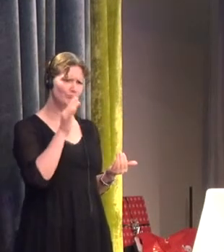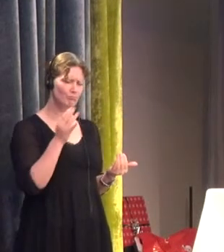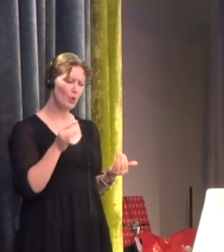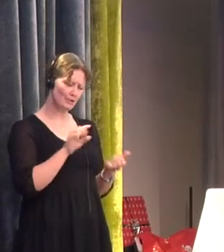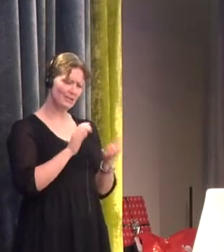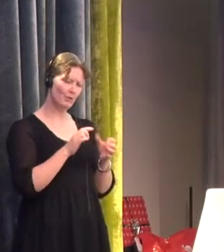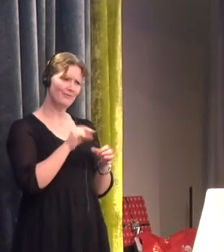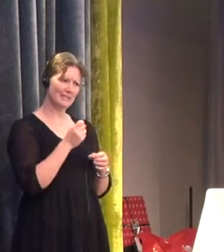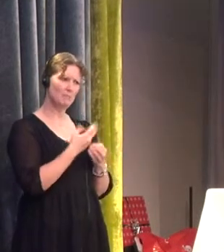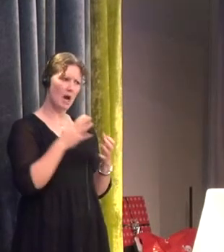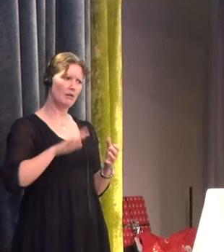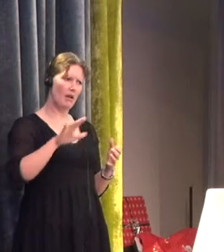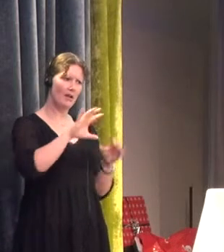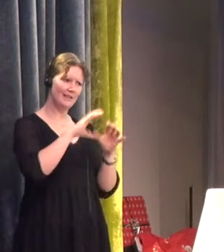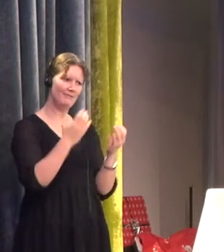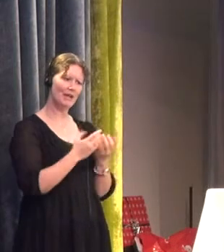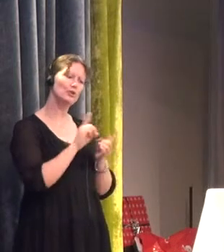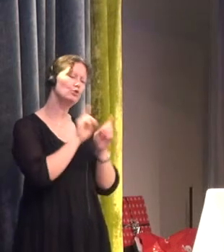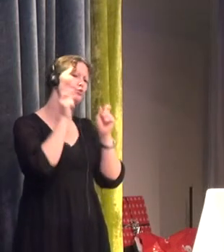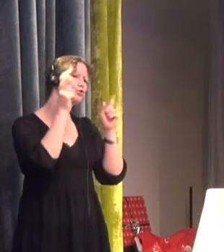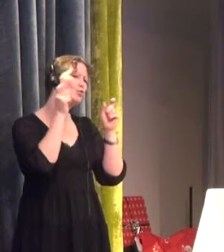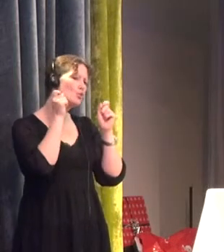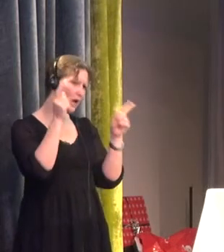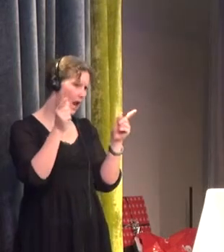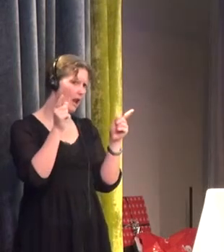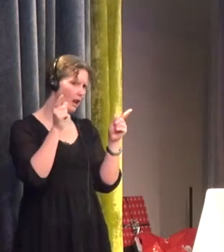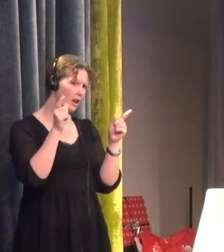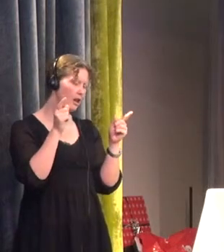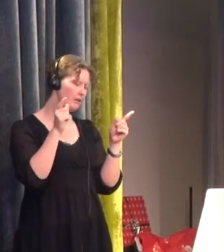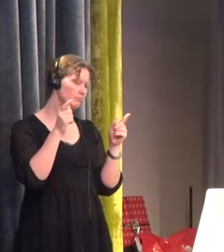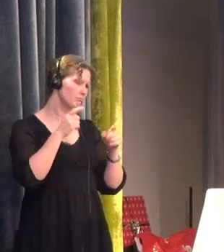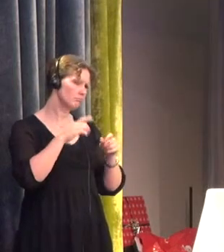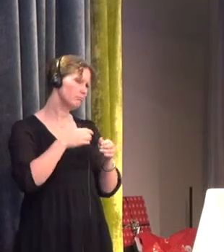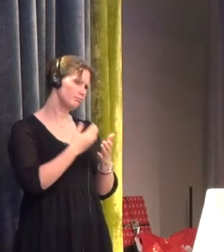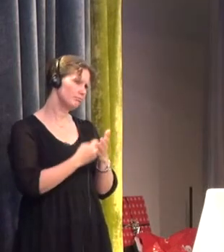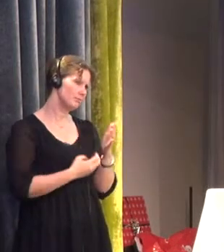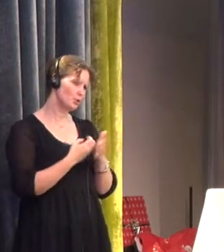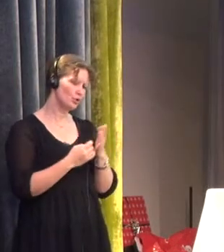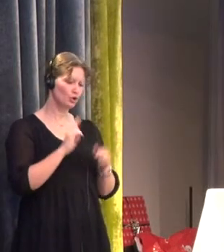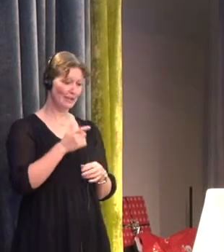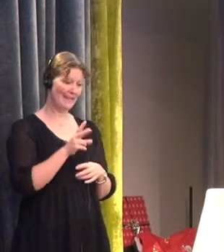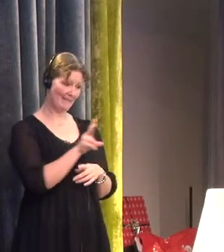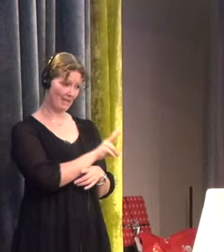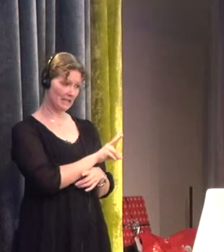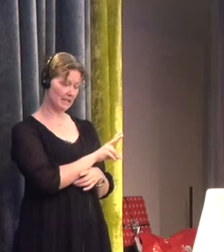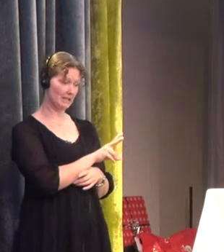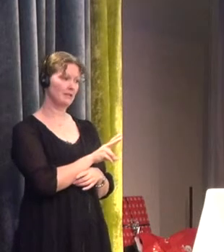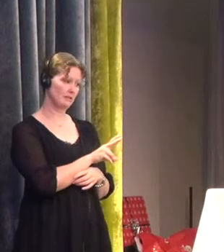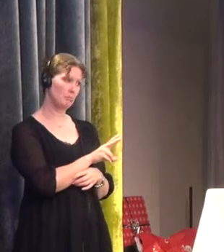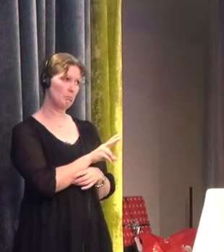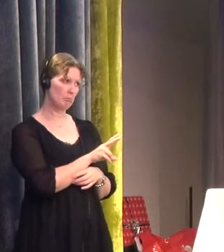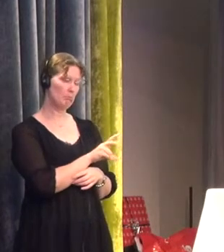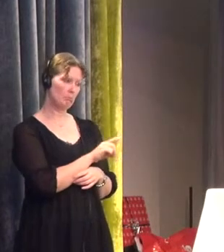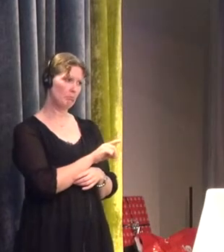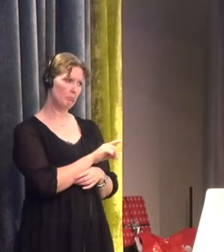divide, because independent living as it's conceived of in the West or the developed world often is people with disabilities living with friends, living